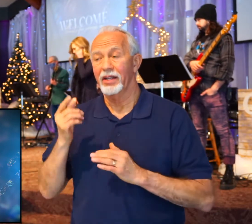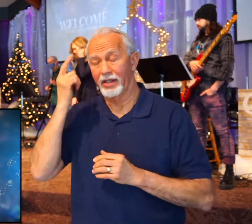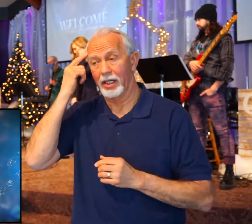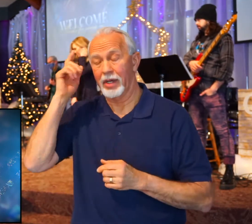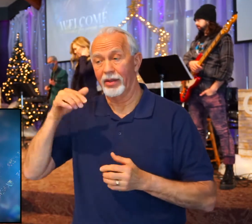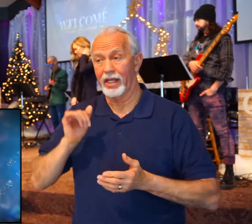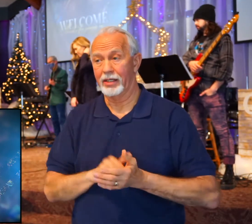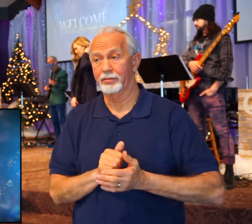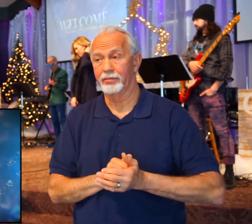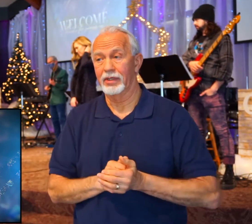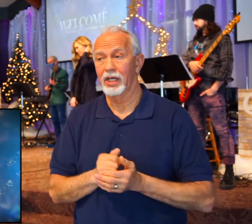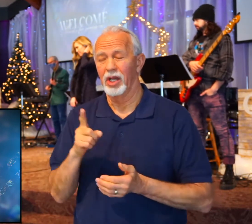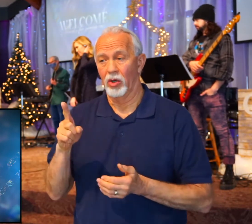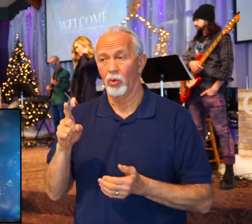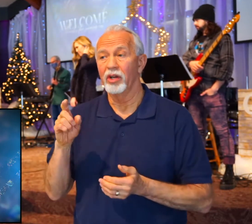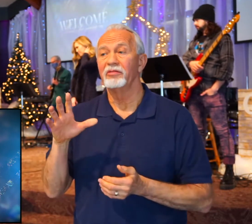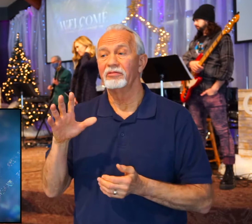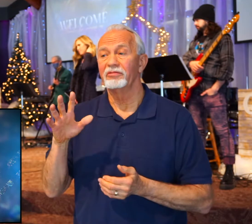moment.